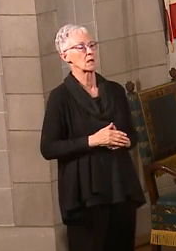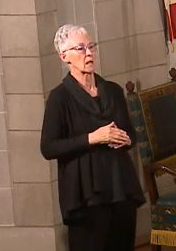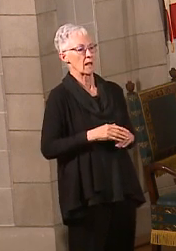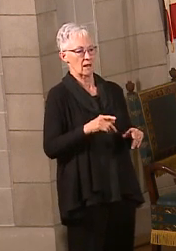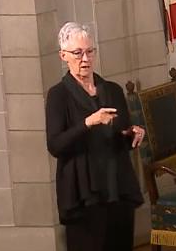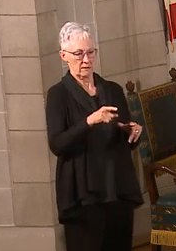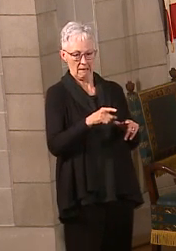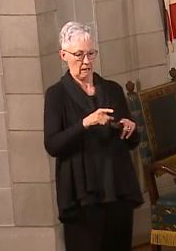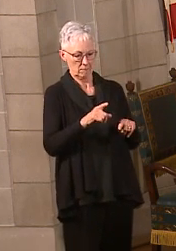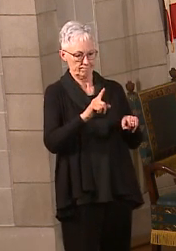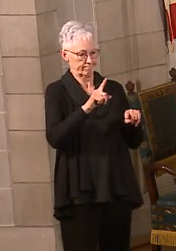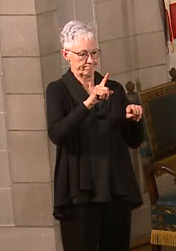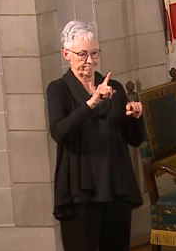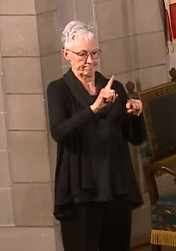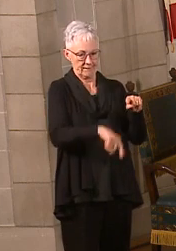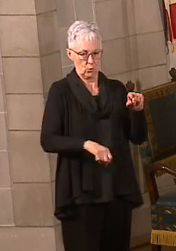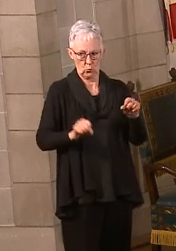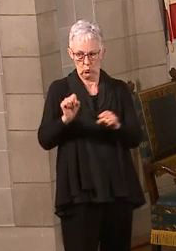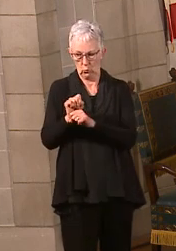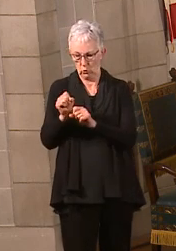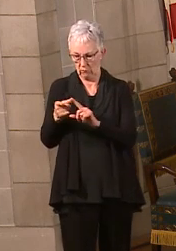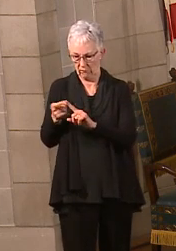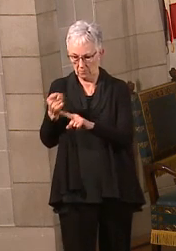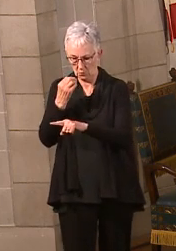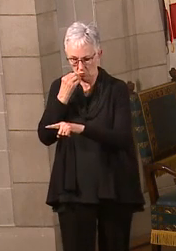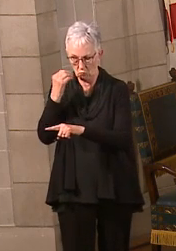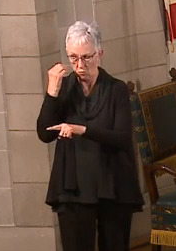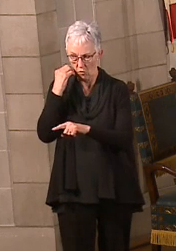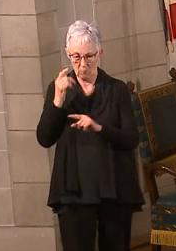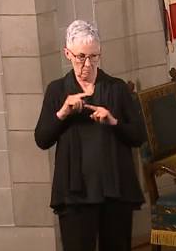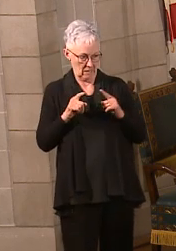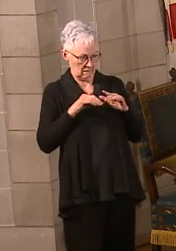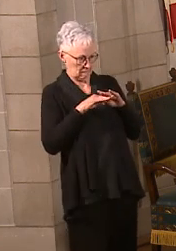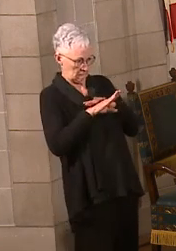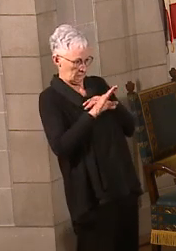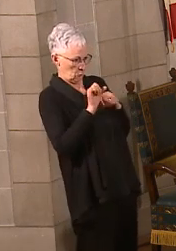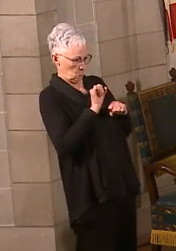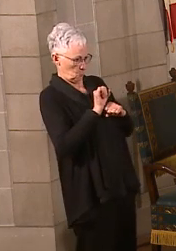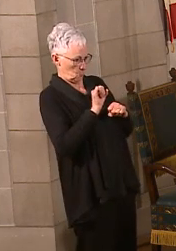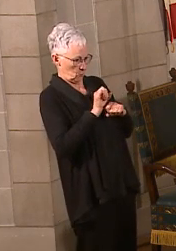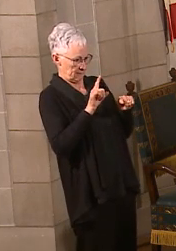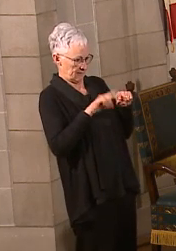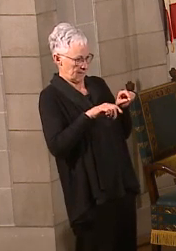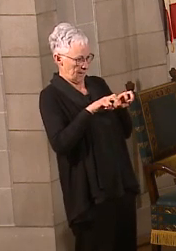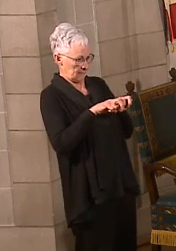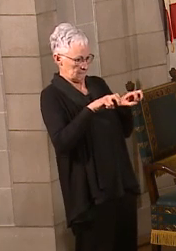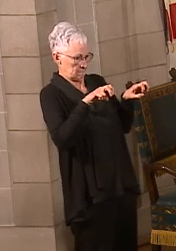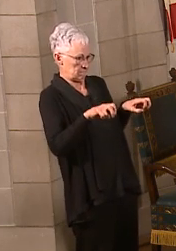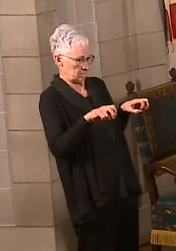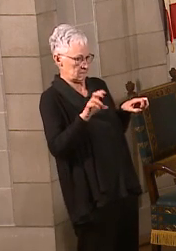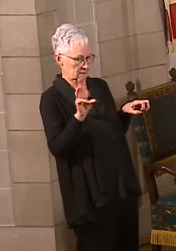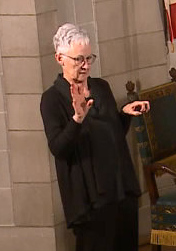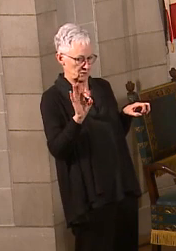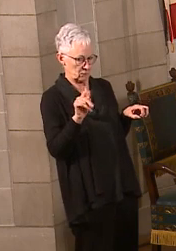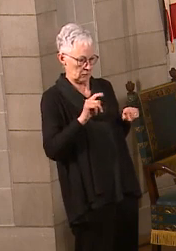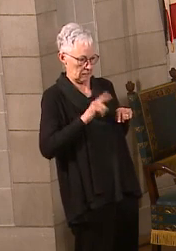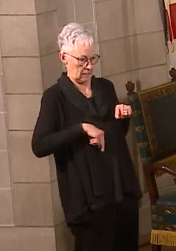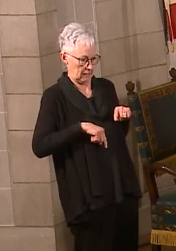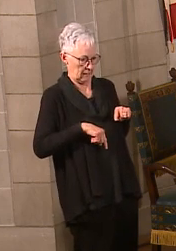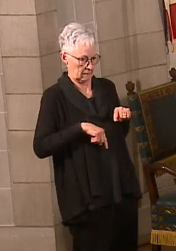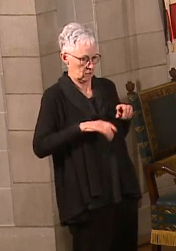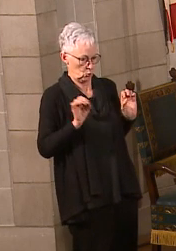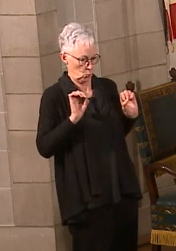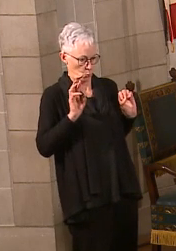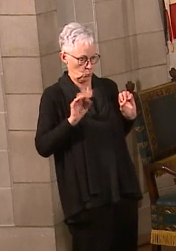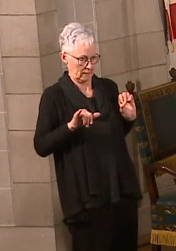work from home, they can't socially distance at work, and that's not different from a lot of other professions as well, right? Where we know that we've got things